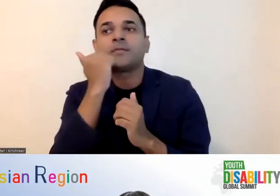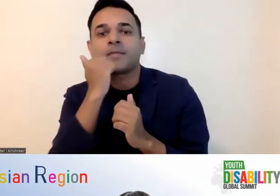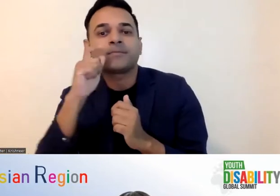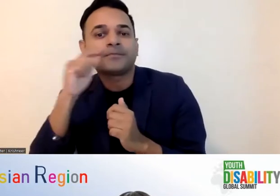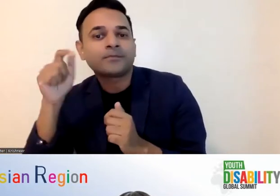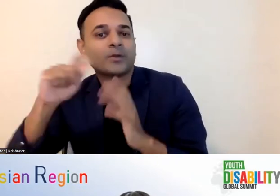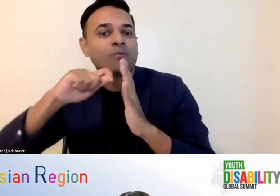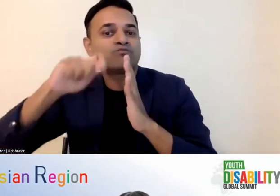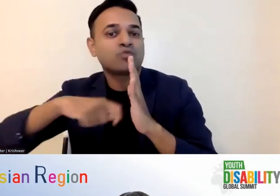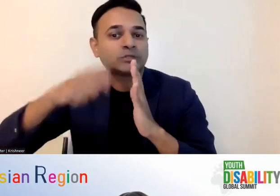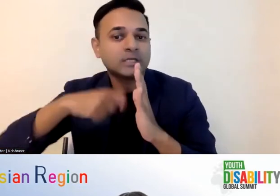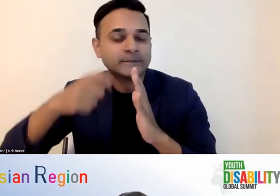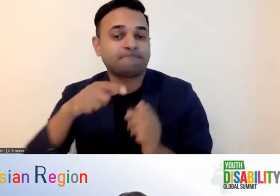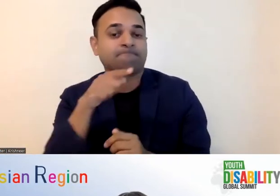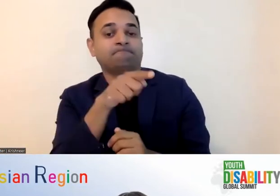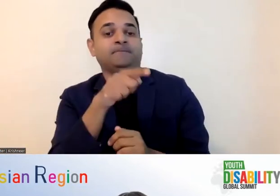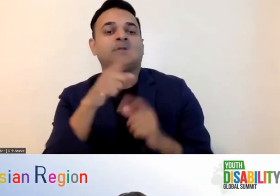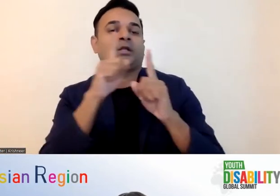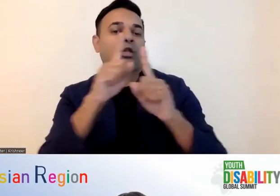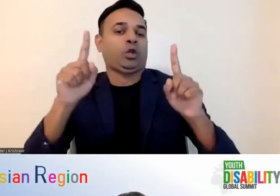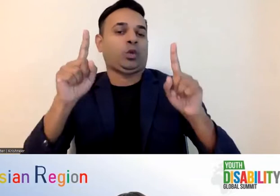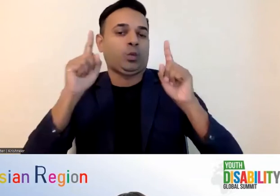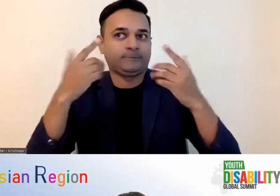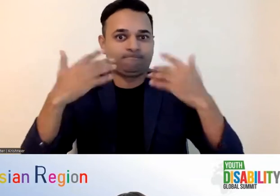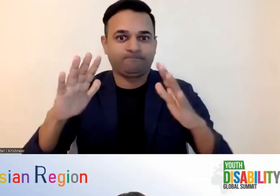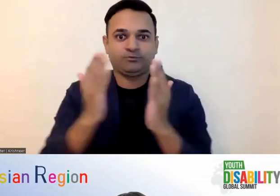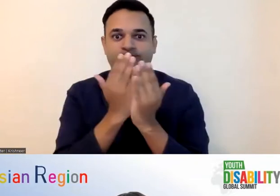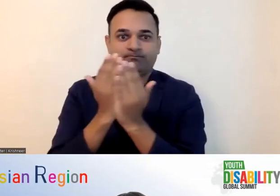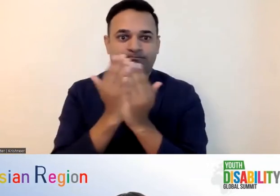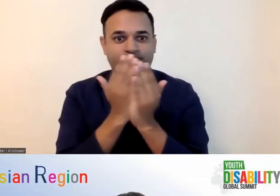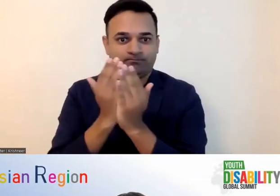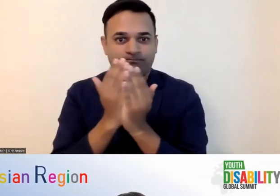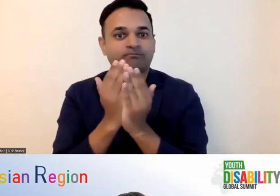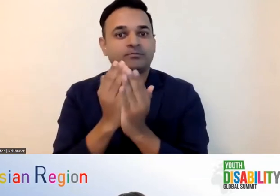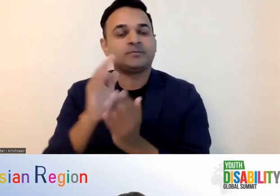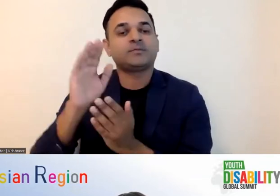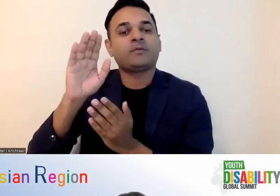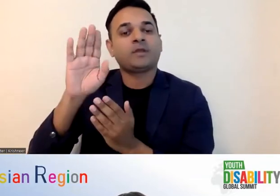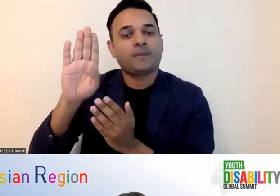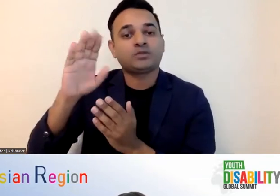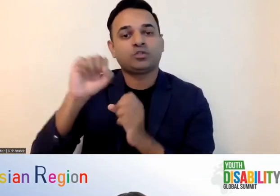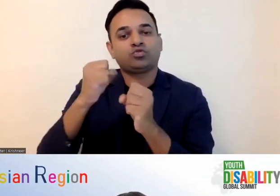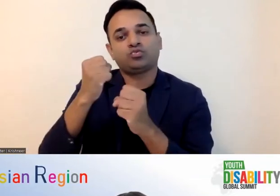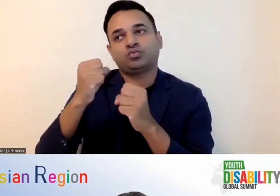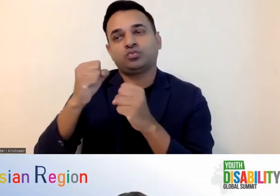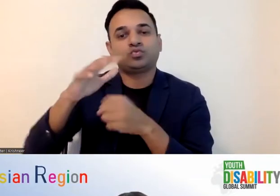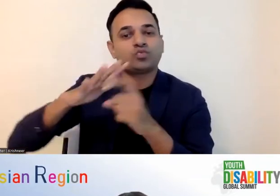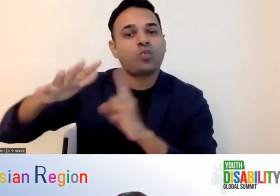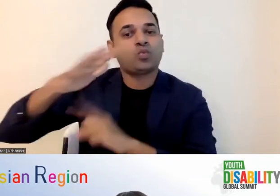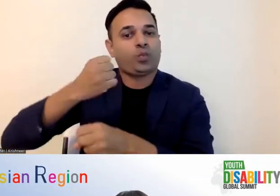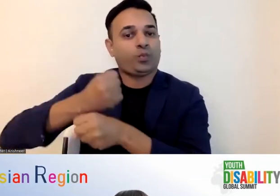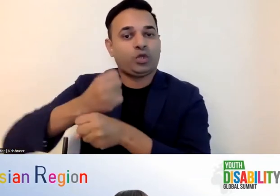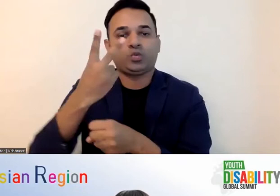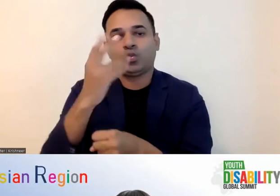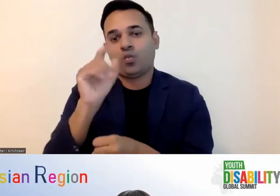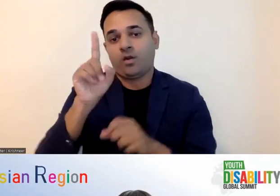families to build healthy relationships with each other. She moved to New Zealand when she was 15 years old. Having